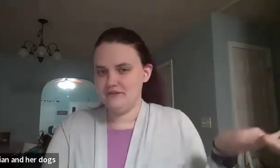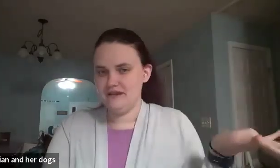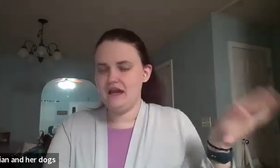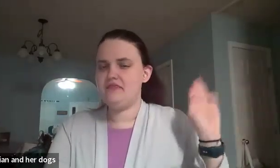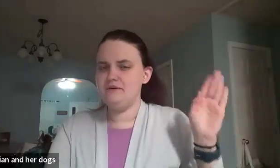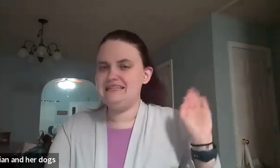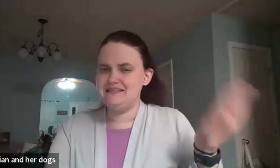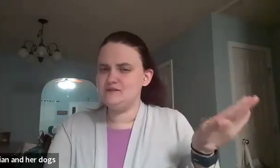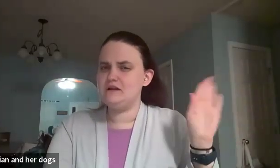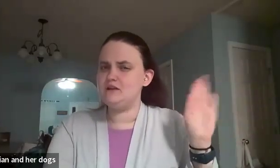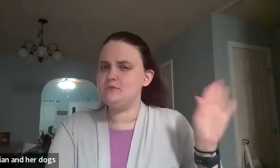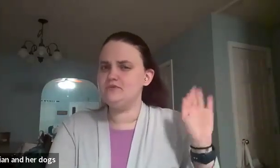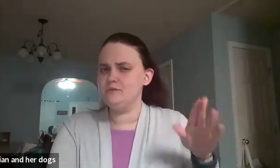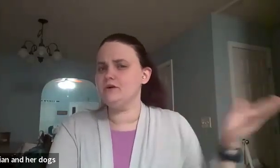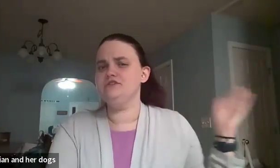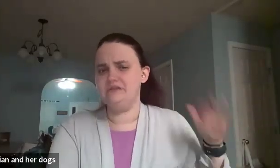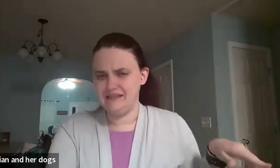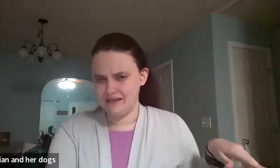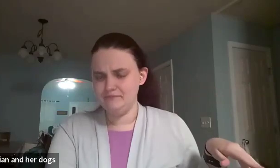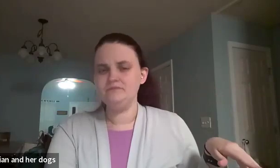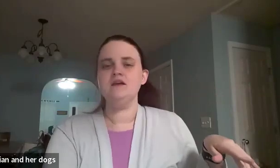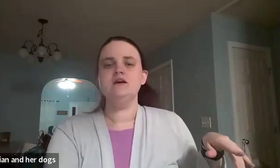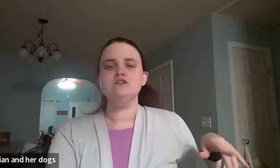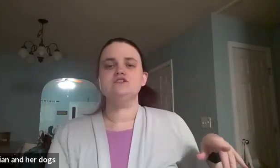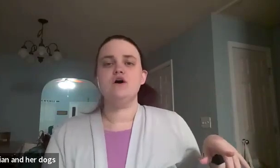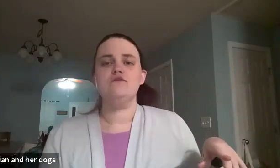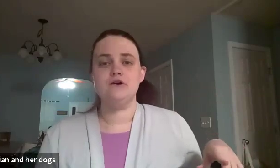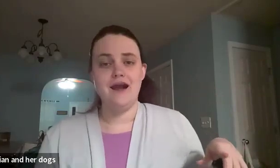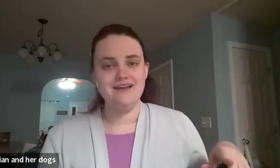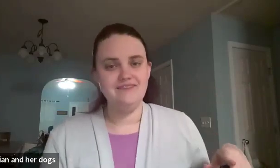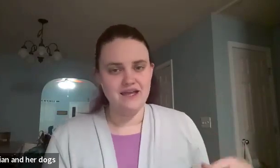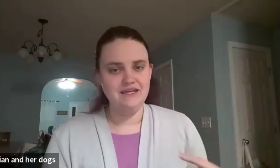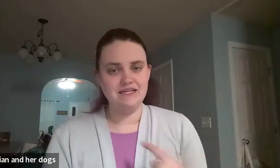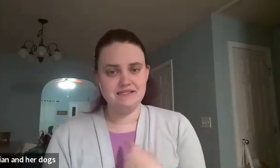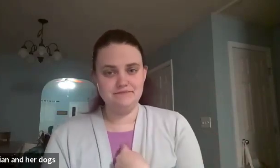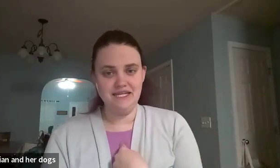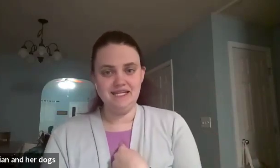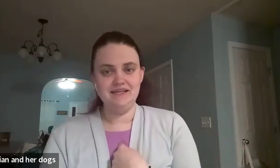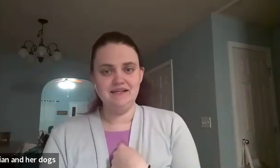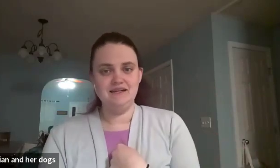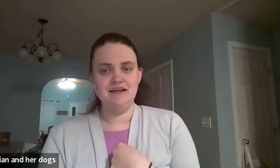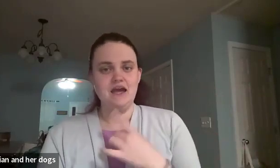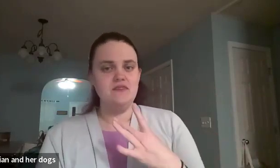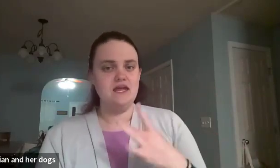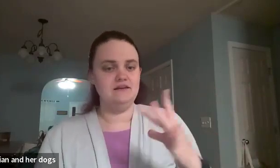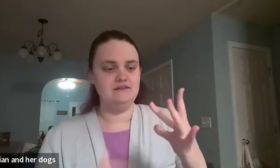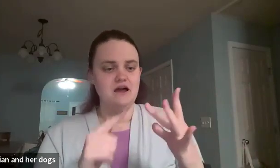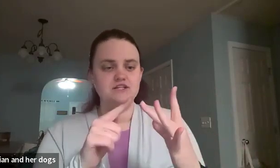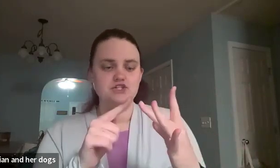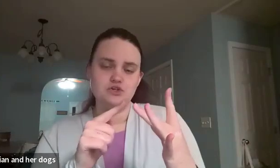don't like. I think we did this one a little bit with food, but we're going to do it again. So for I like, it's me. And then like is